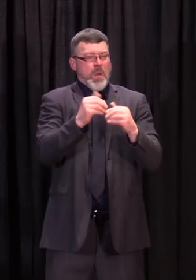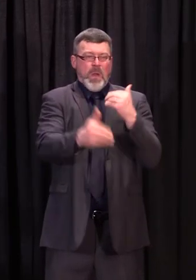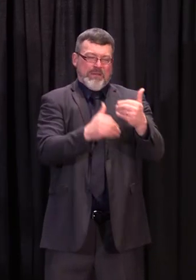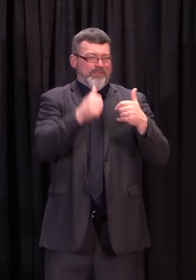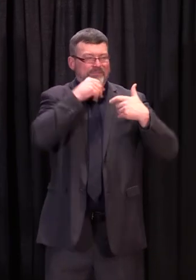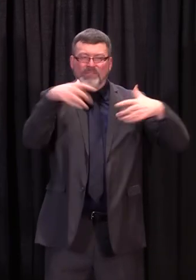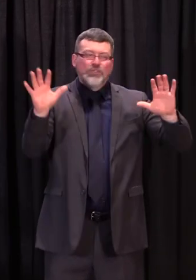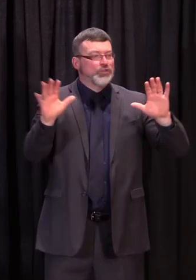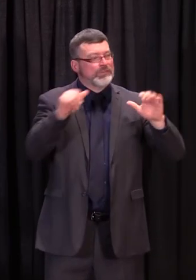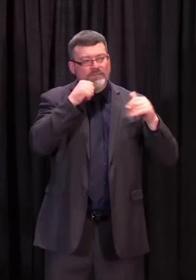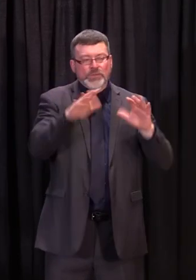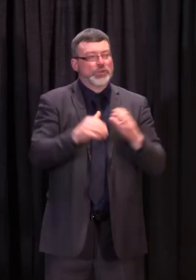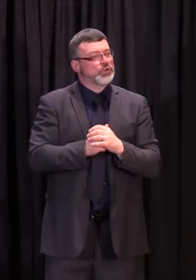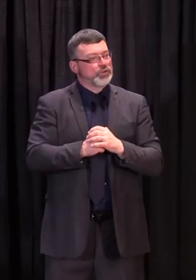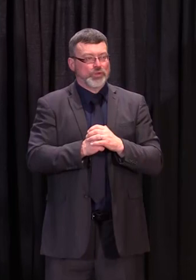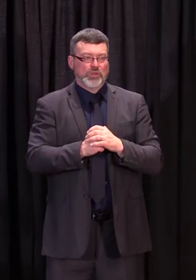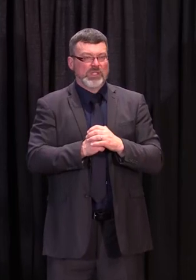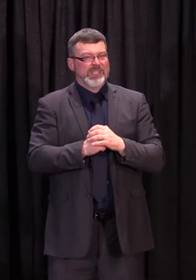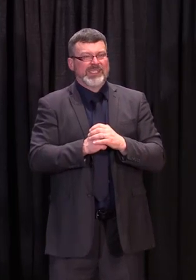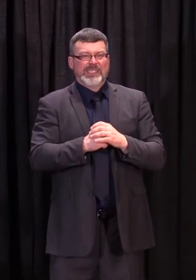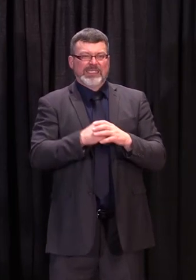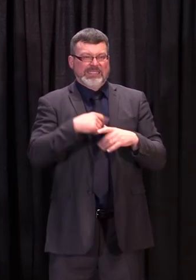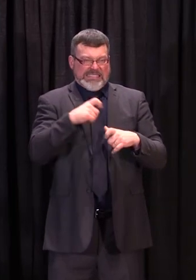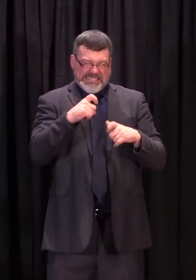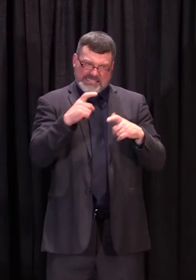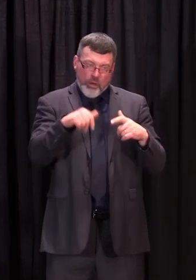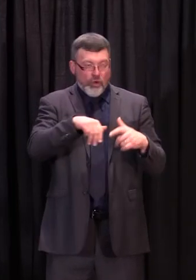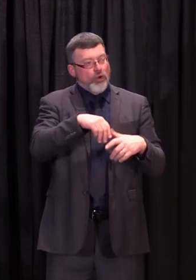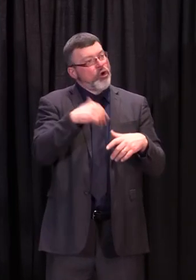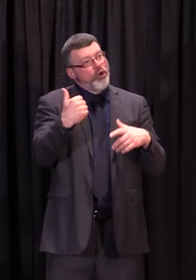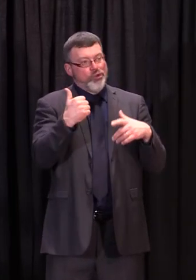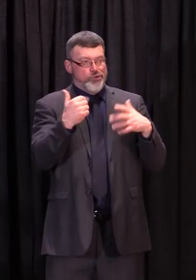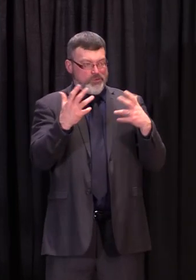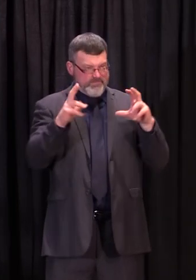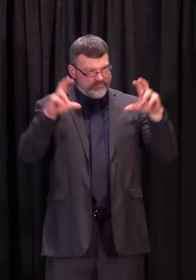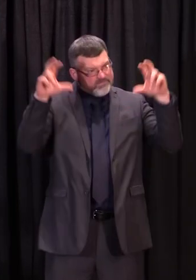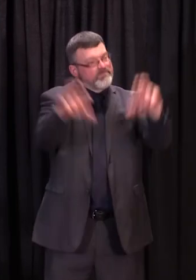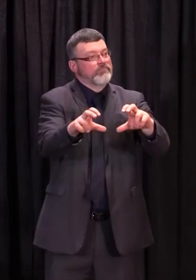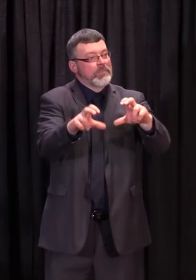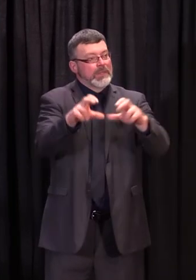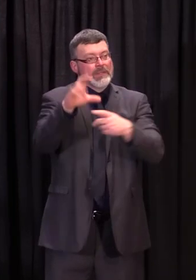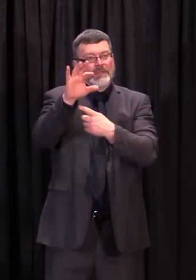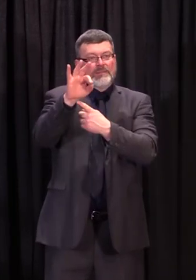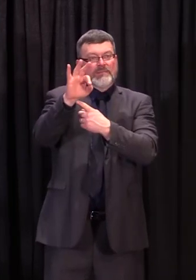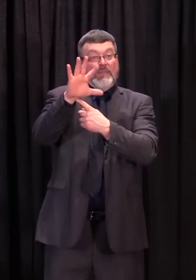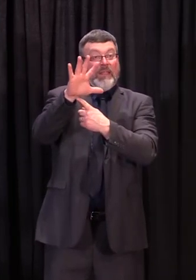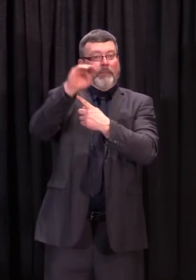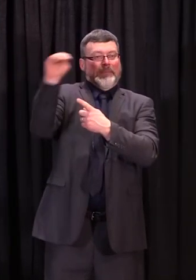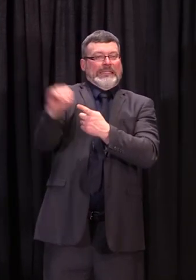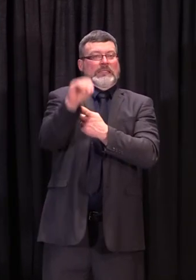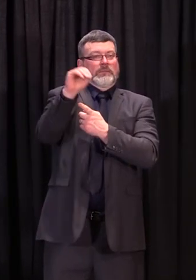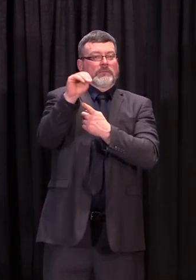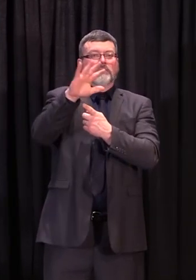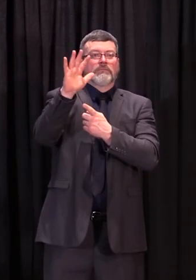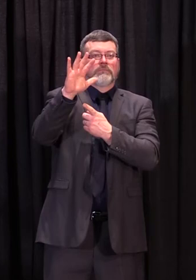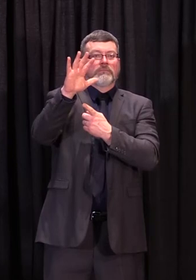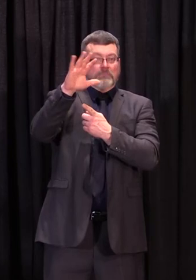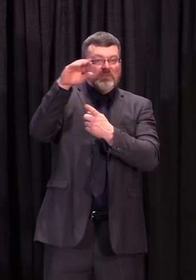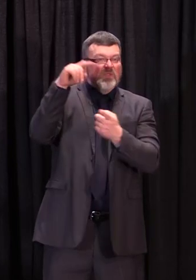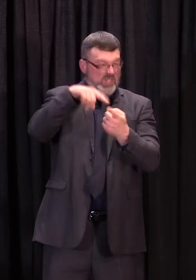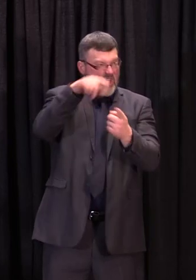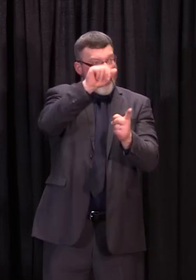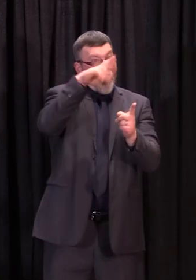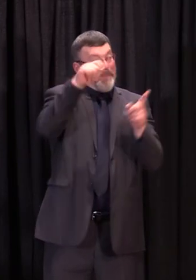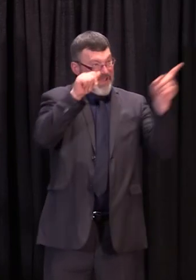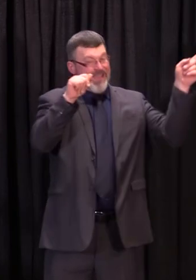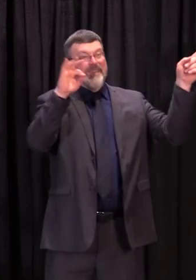But there's much more to do. So let's invest another $95 million from ARPA and commit $100